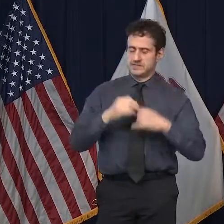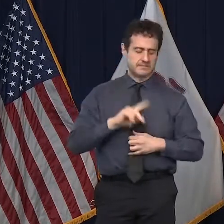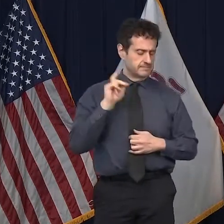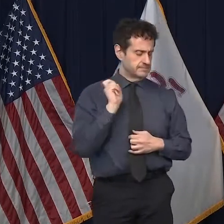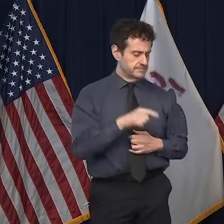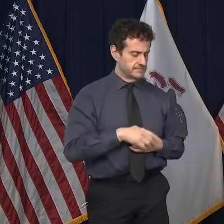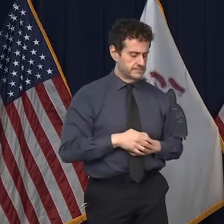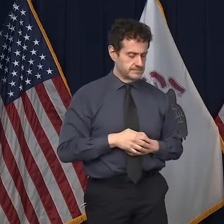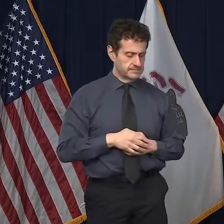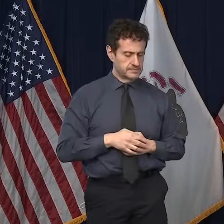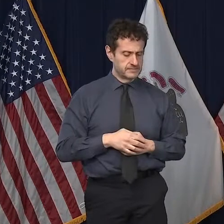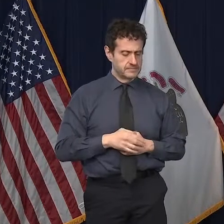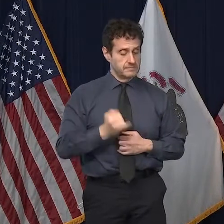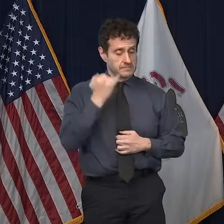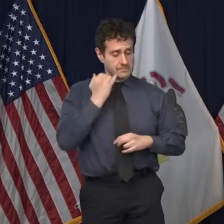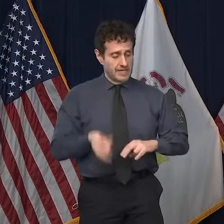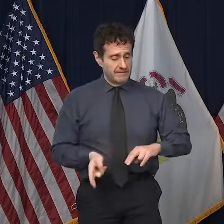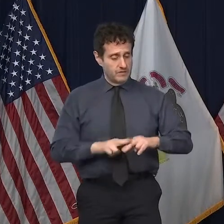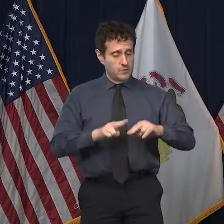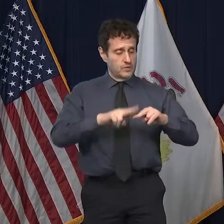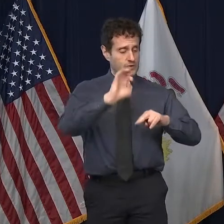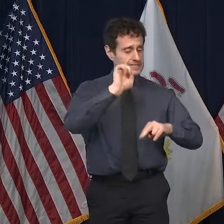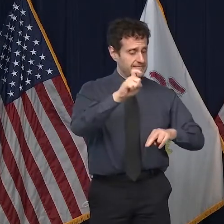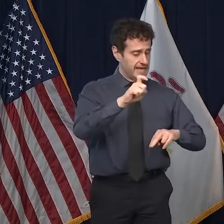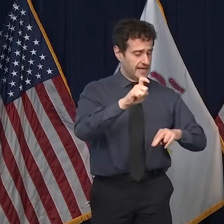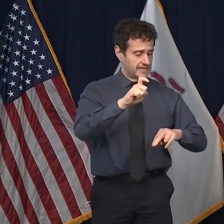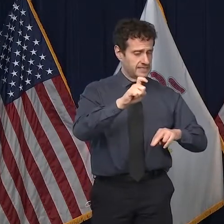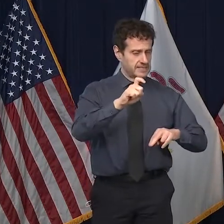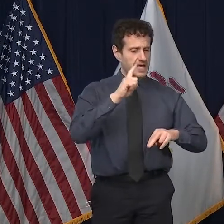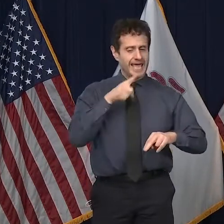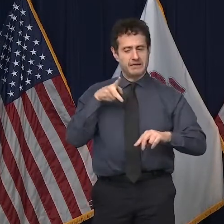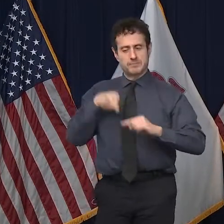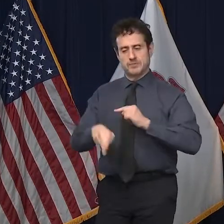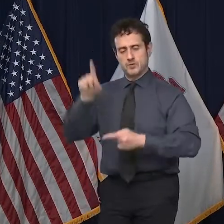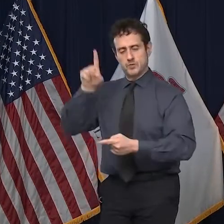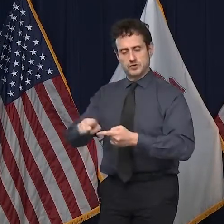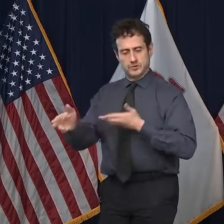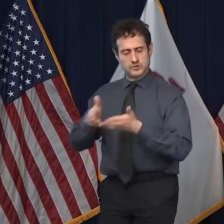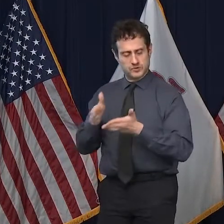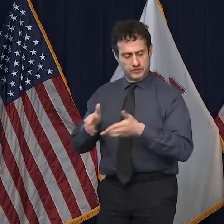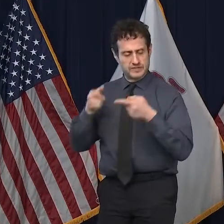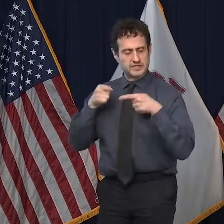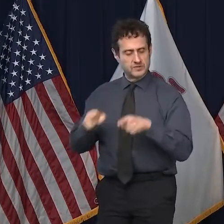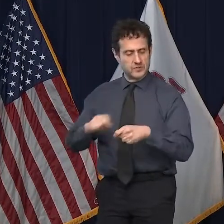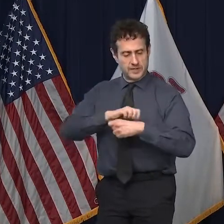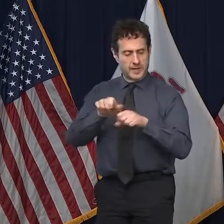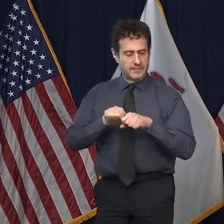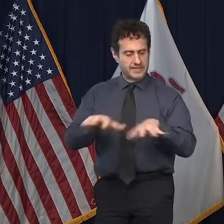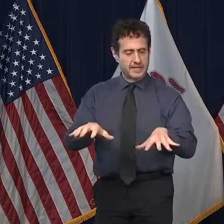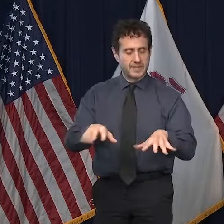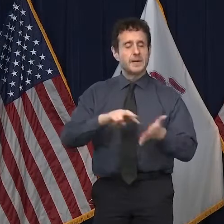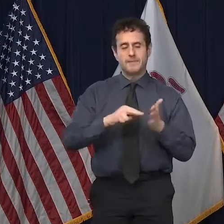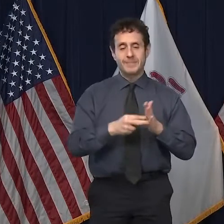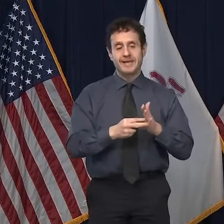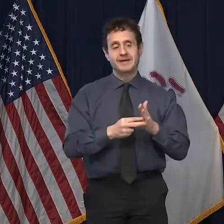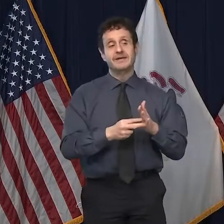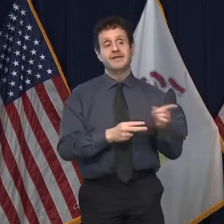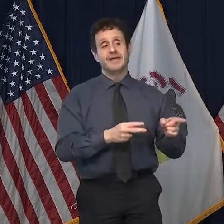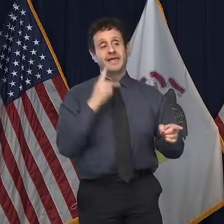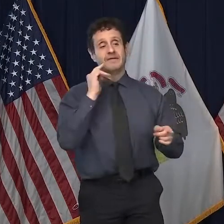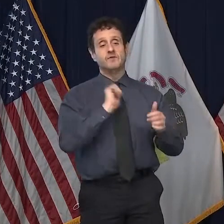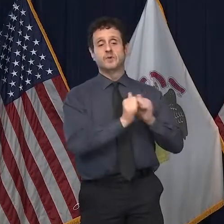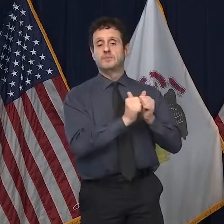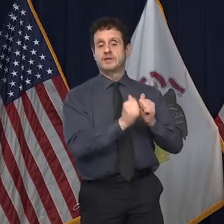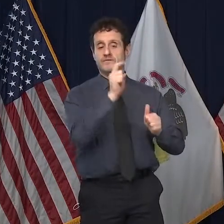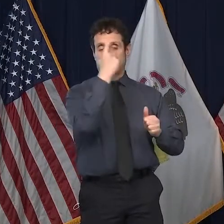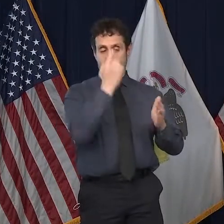asking, won't raising taxes and making deep cuts during a pandemic and recession make it harder to win re-election? Well, what I'm focused